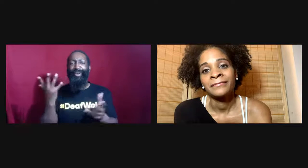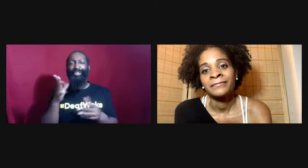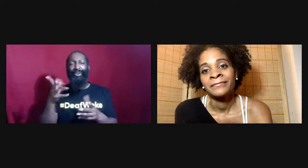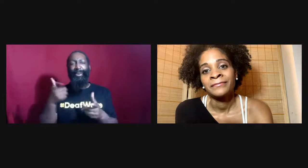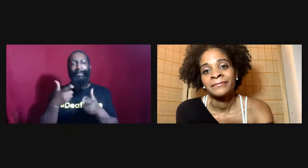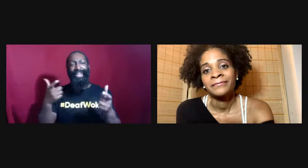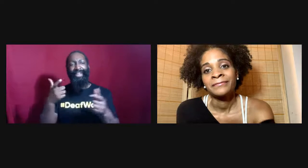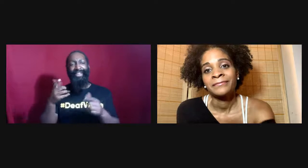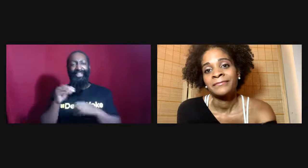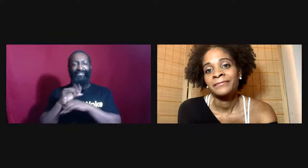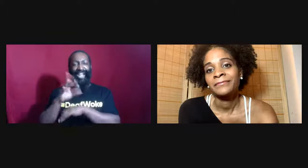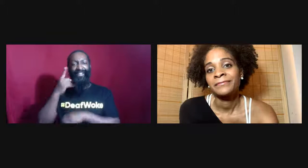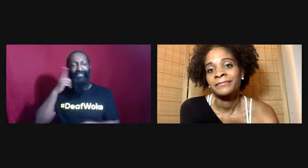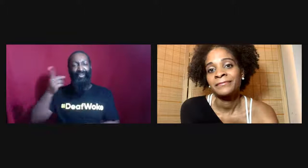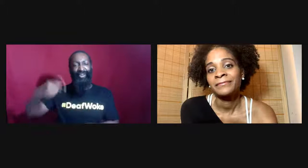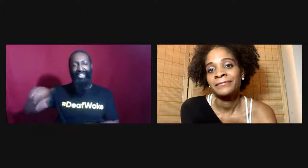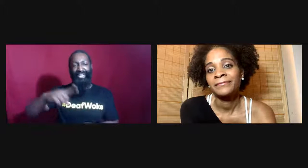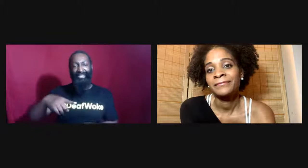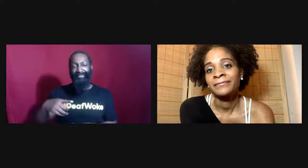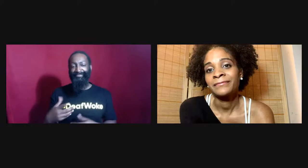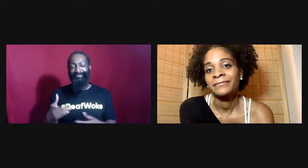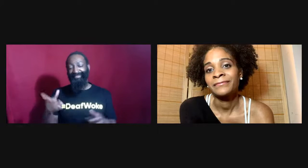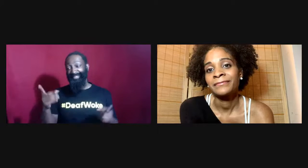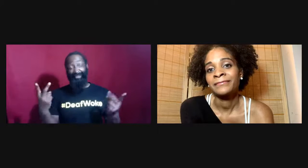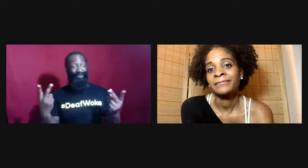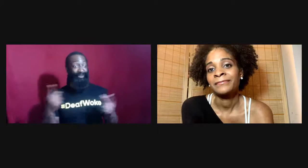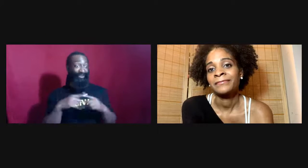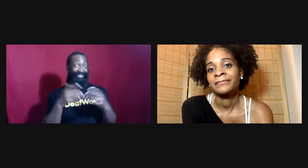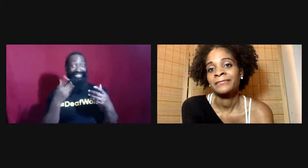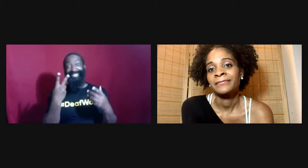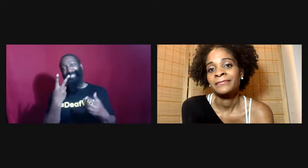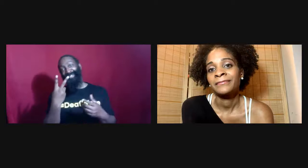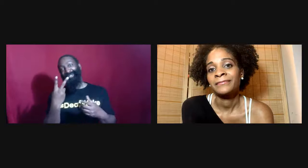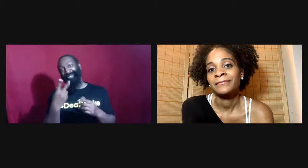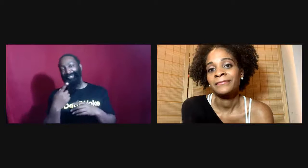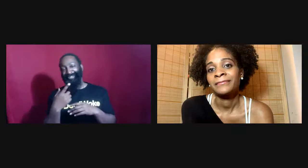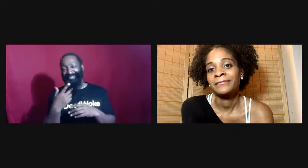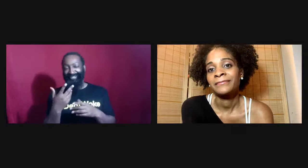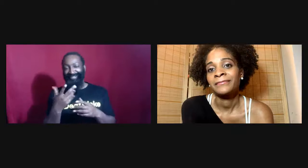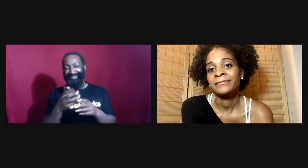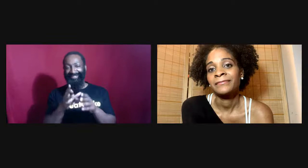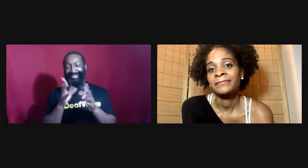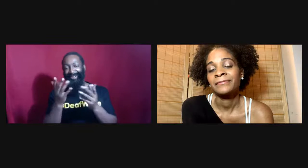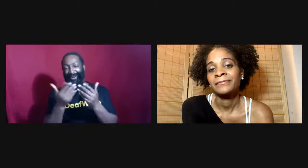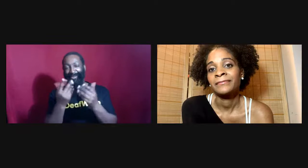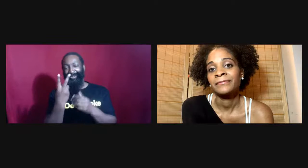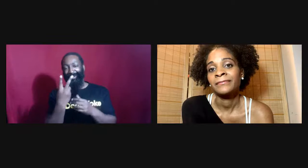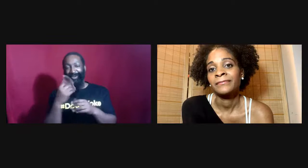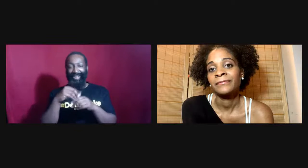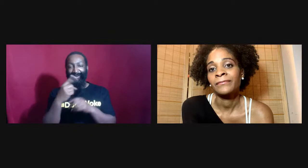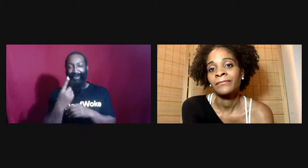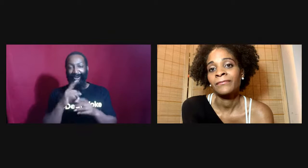getting into dance or running a business? What's your advice to them?